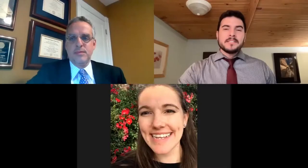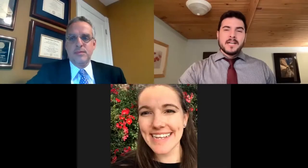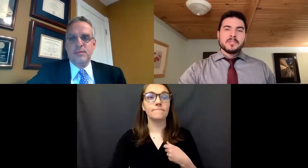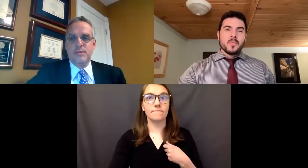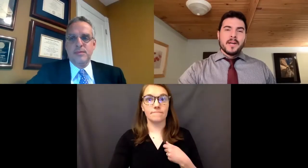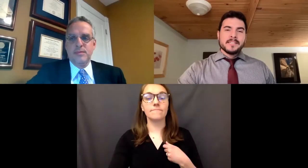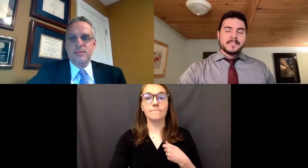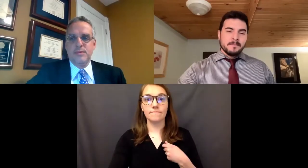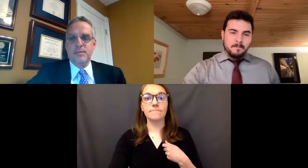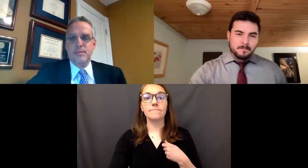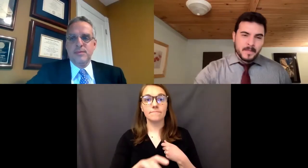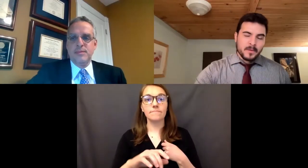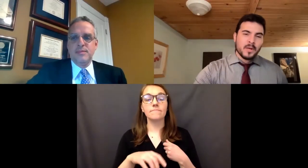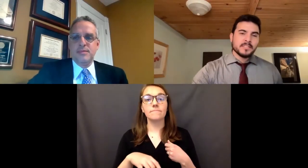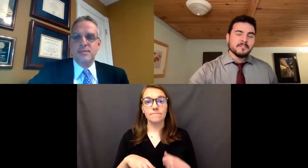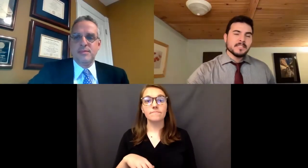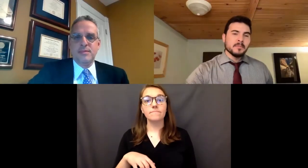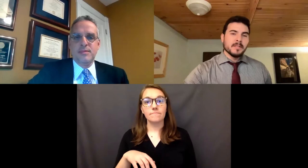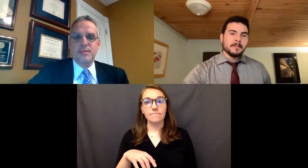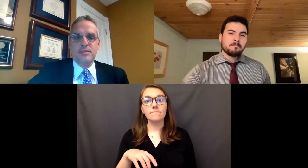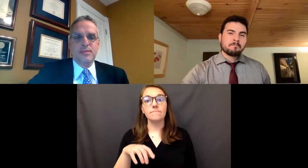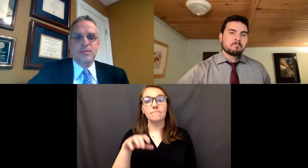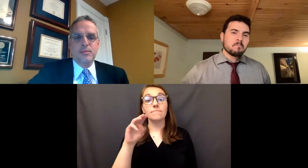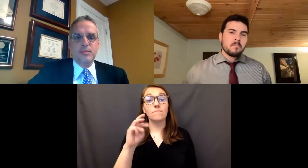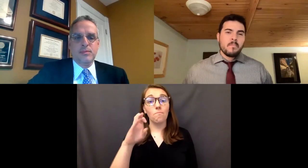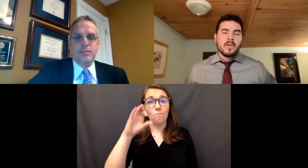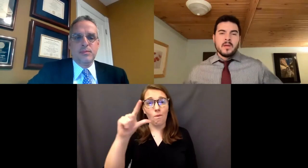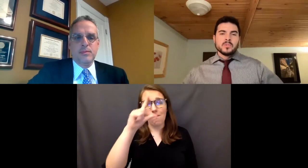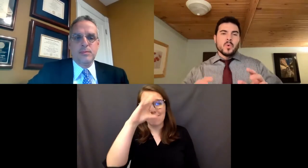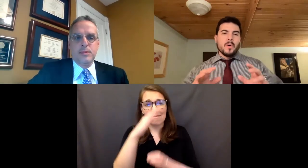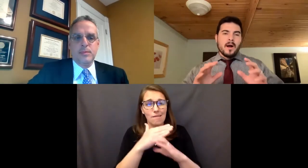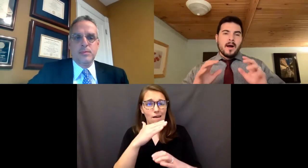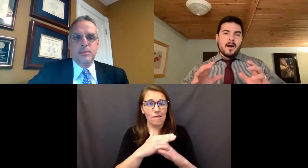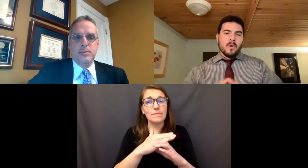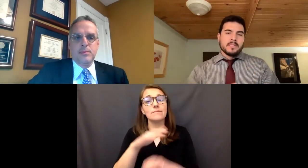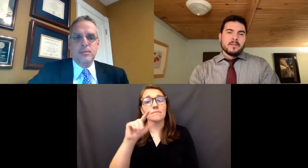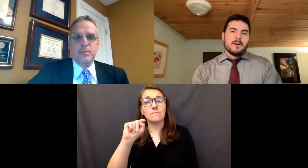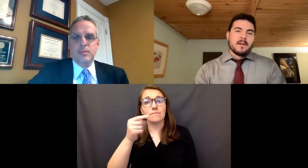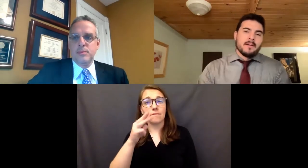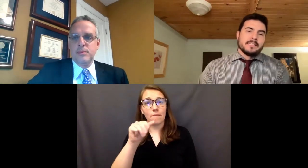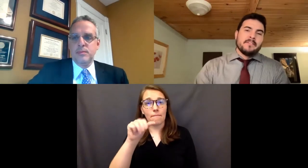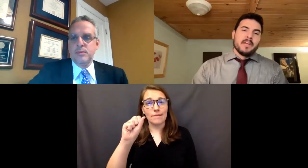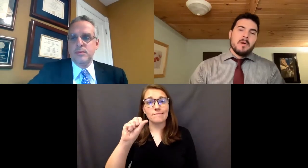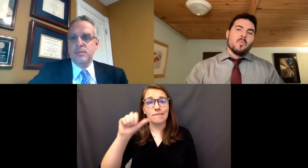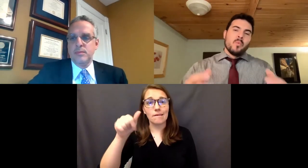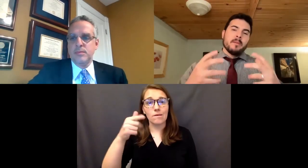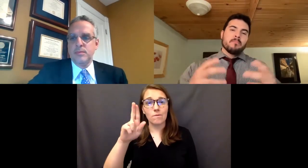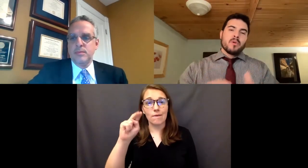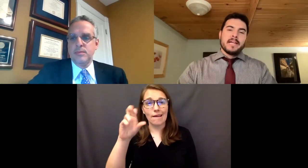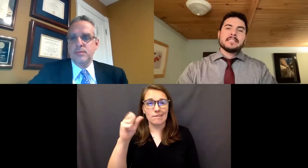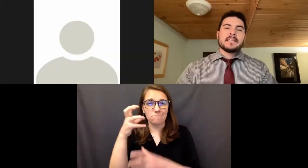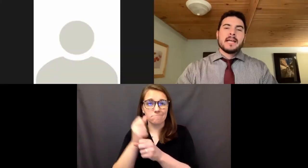Moral Theology, Thomas Aquinas, and the question of disability. So I want to talk this evening about what